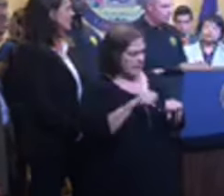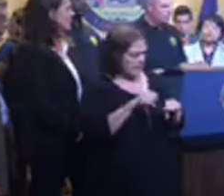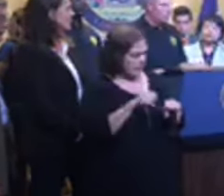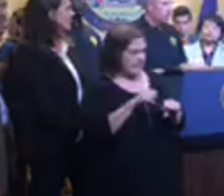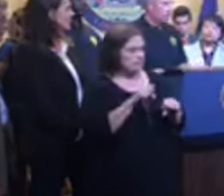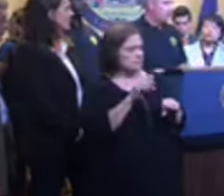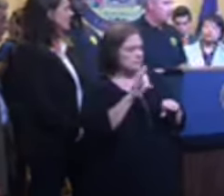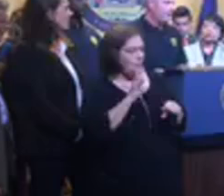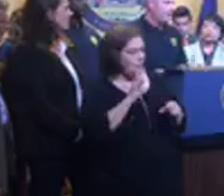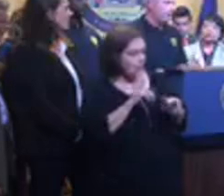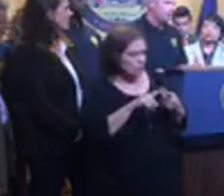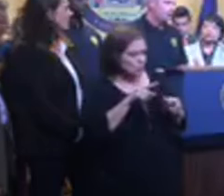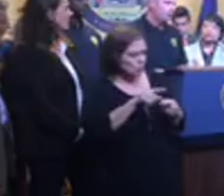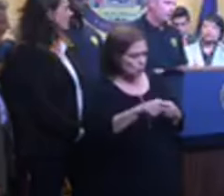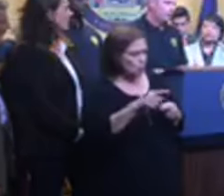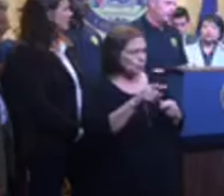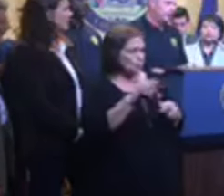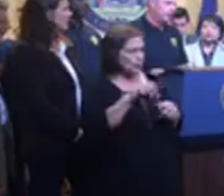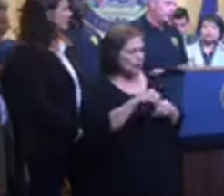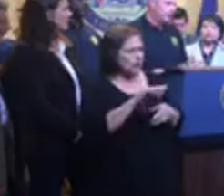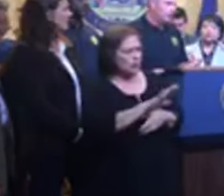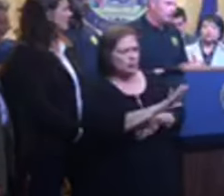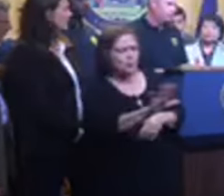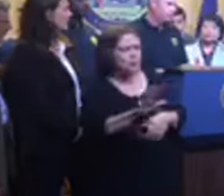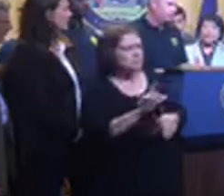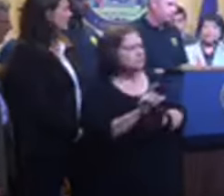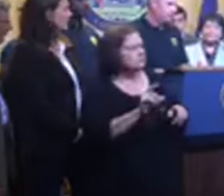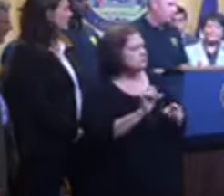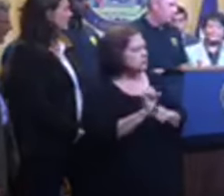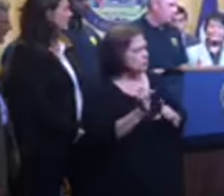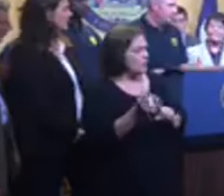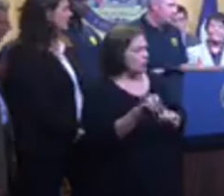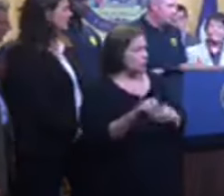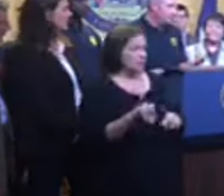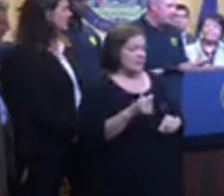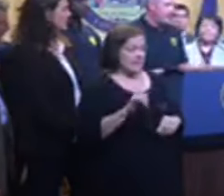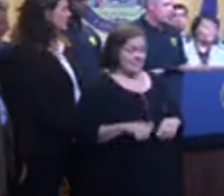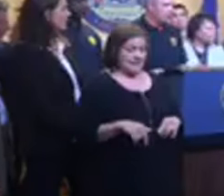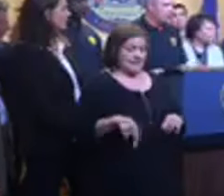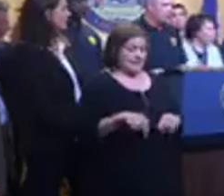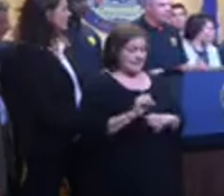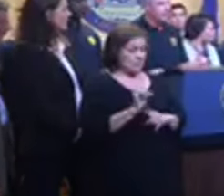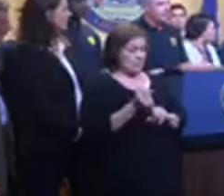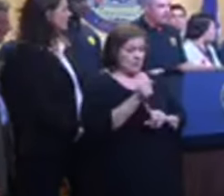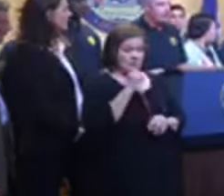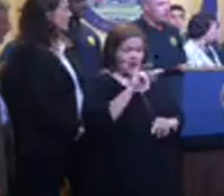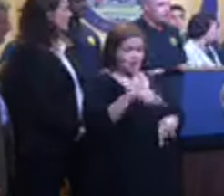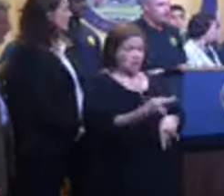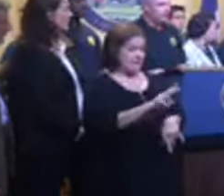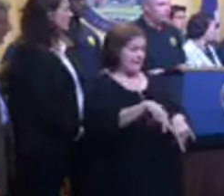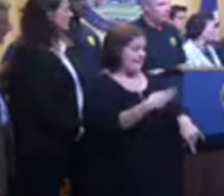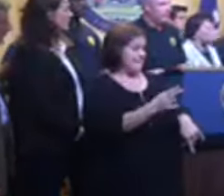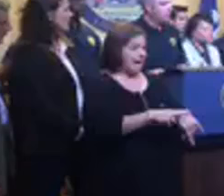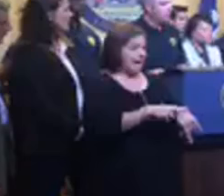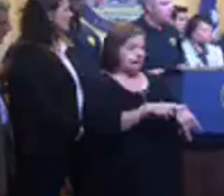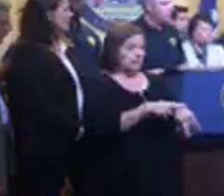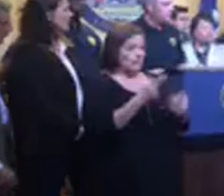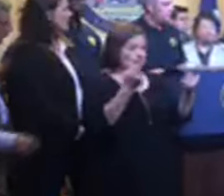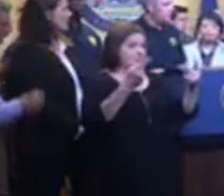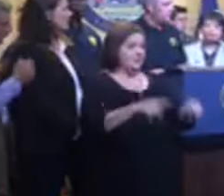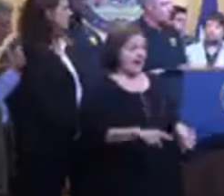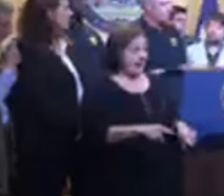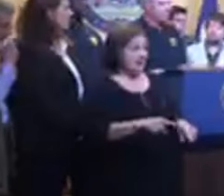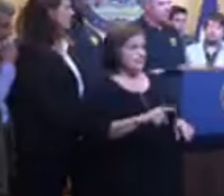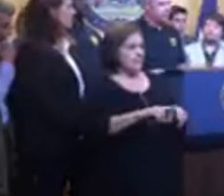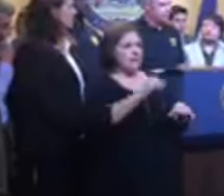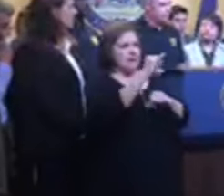and I would encourage that. I'd also say that, you know, this incident was not only a national event, but an international event. We had over 2